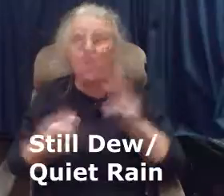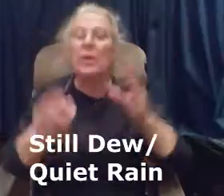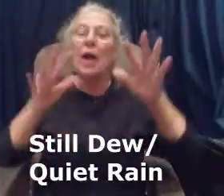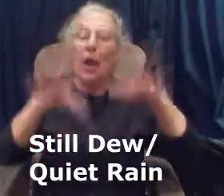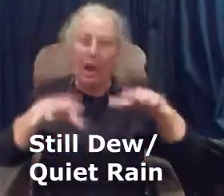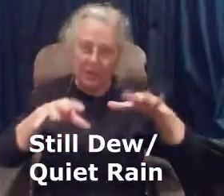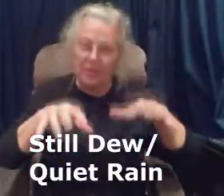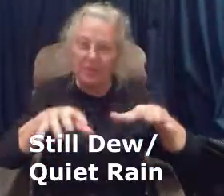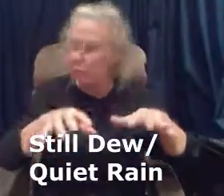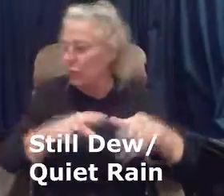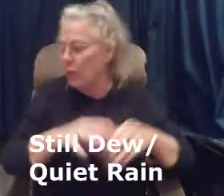it. I tend to do rain.